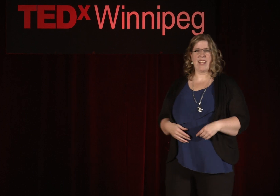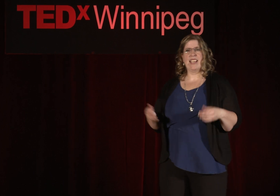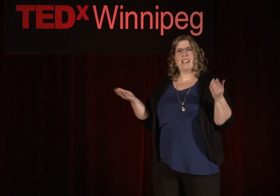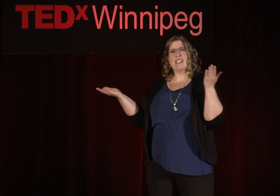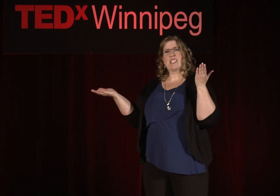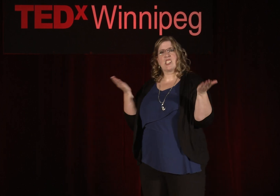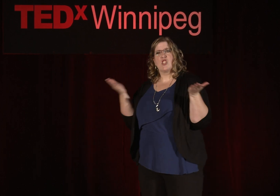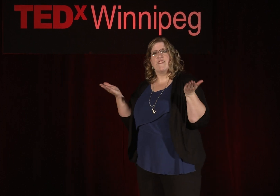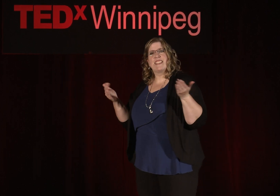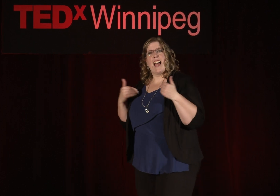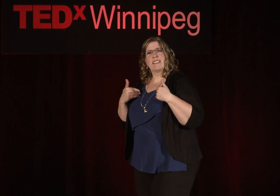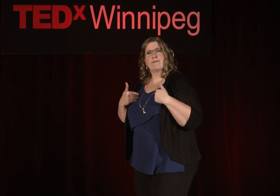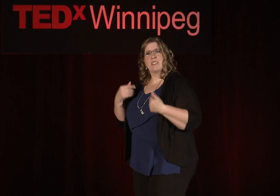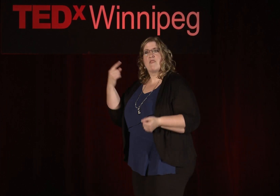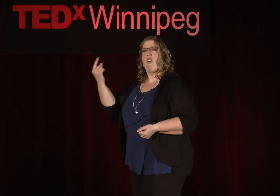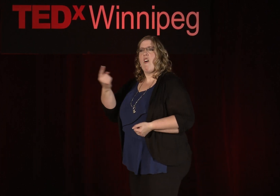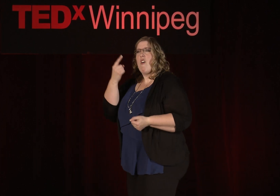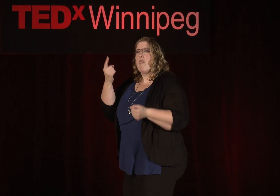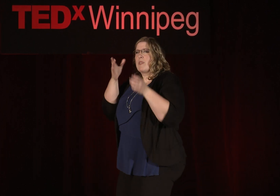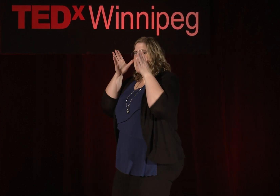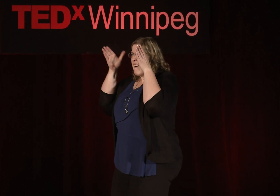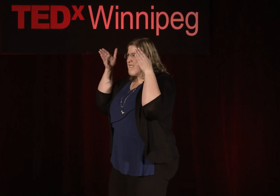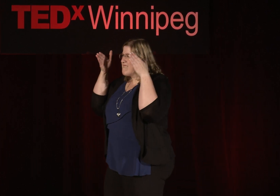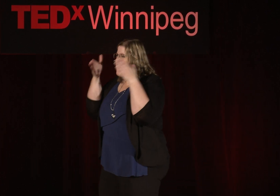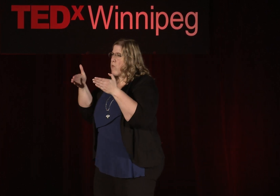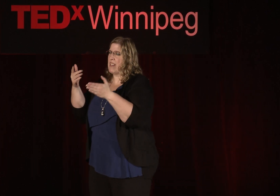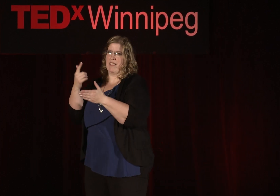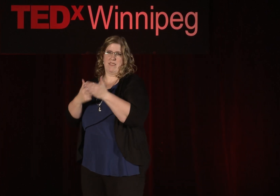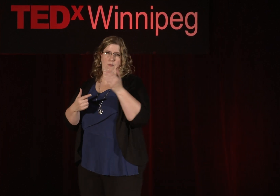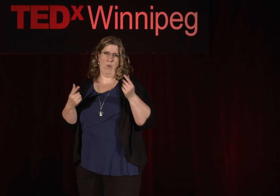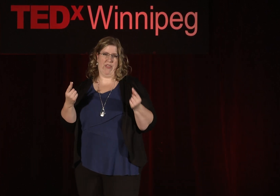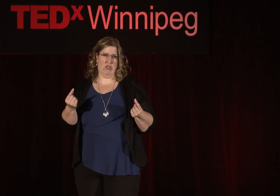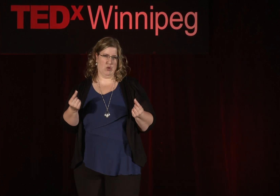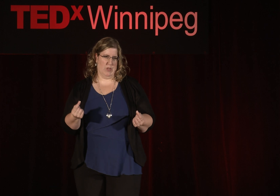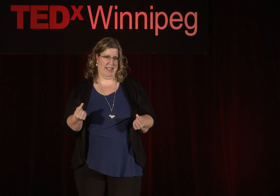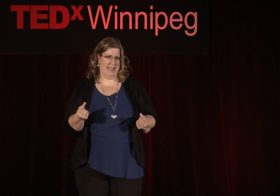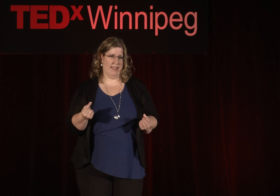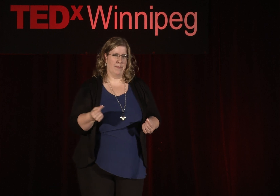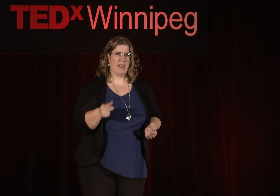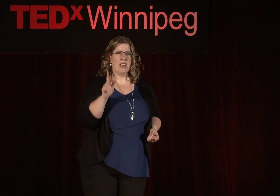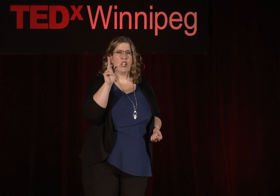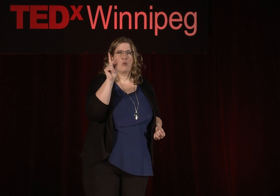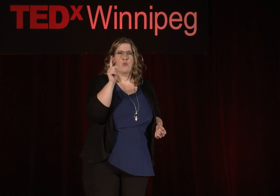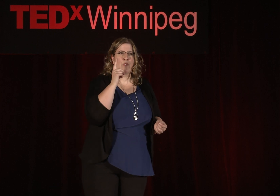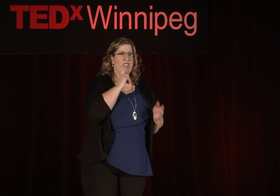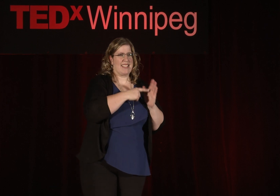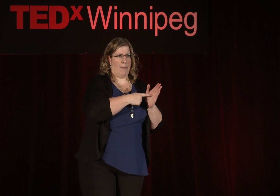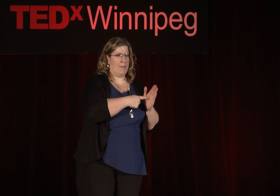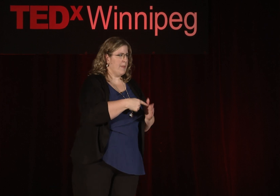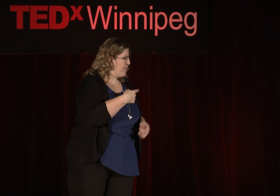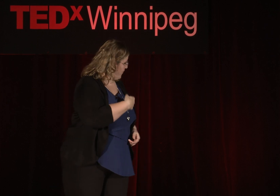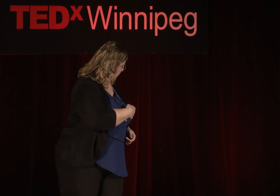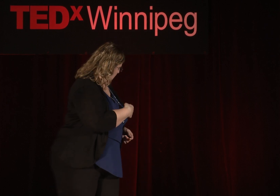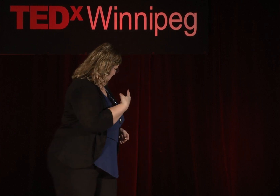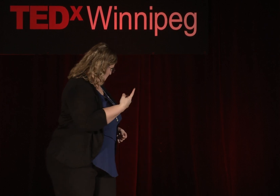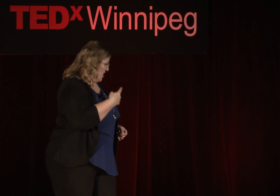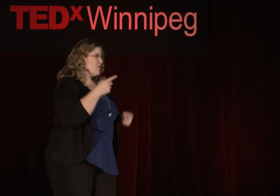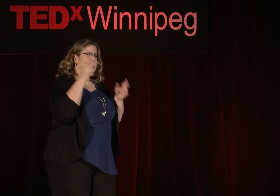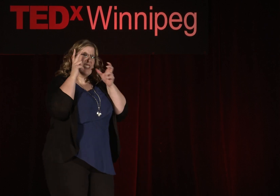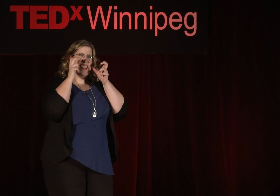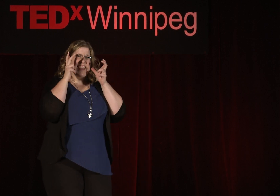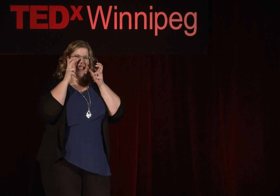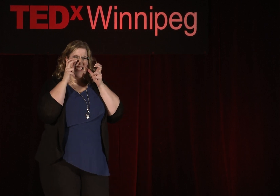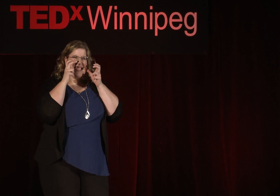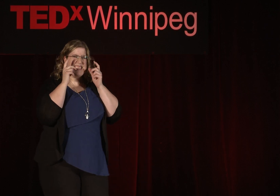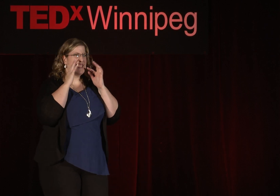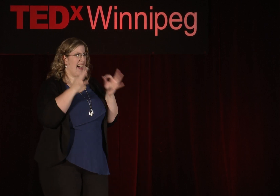Service dogs are very focused on what they are doing. Lulu is always listening for things,